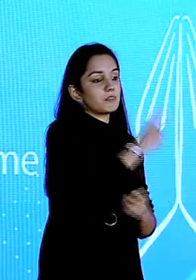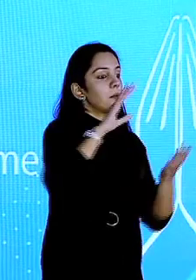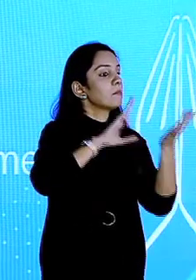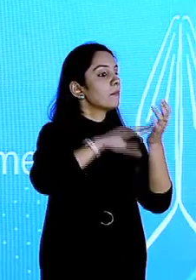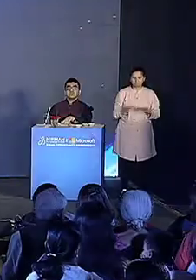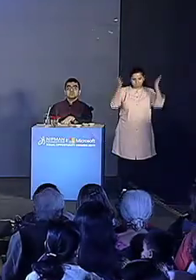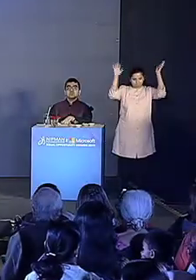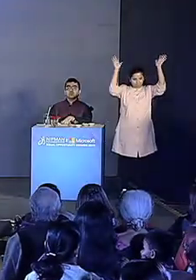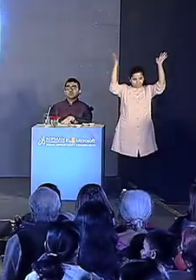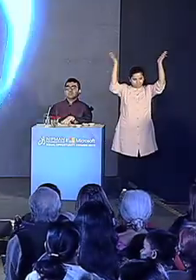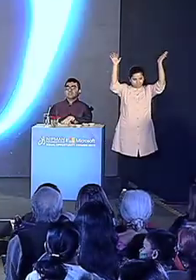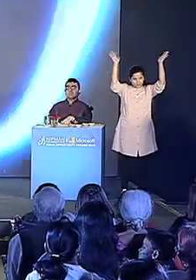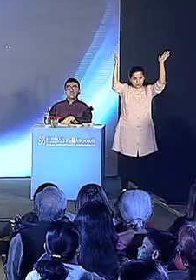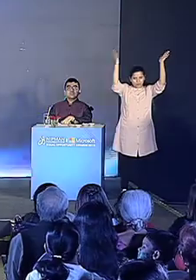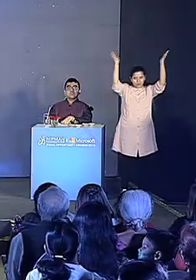Microsoft Redmount.